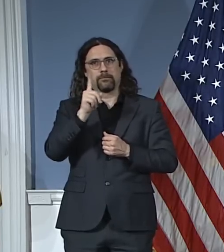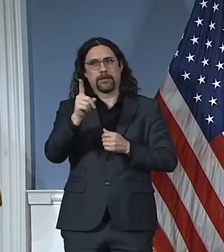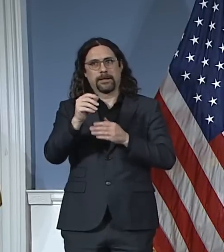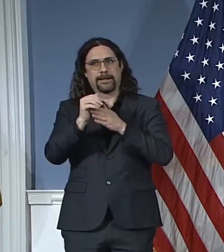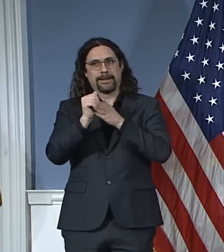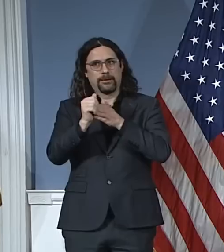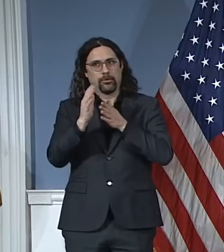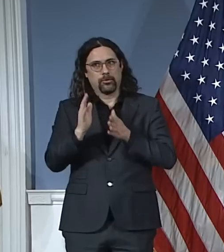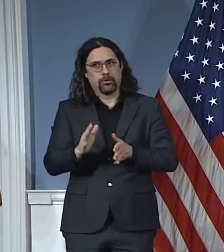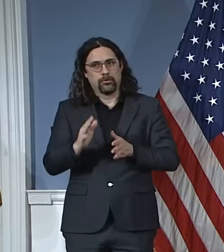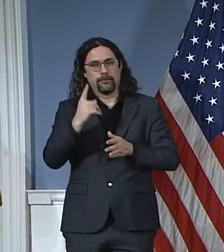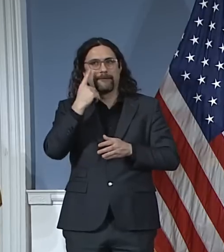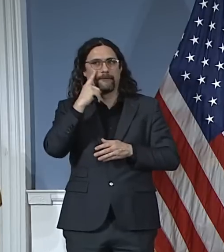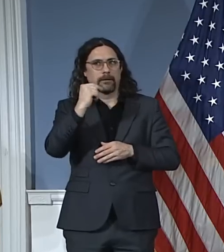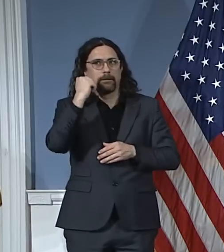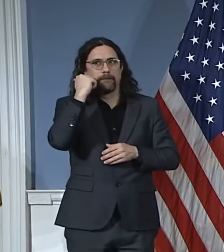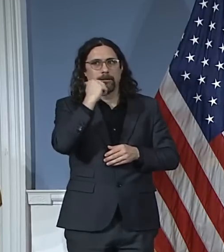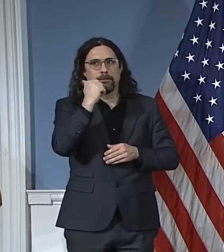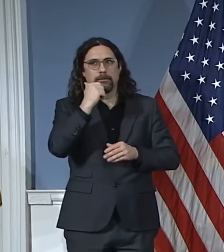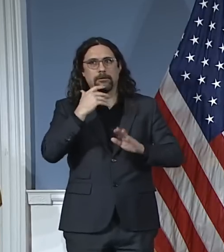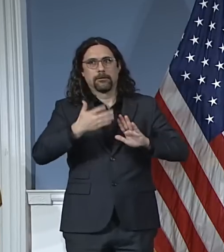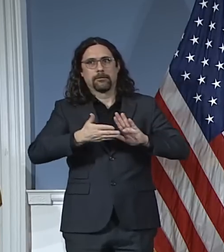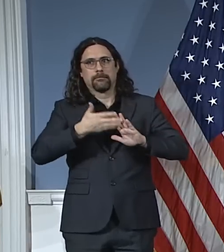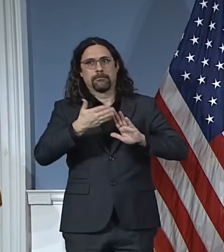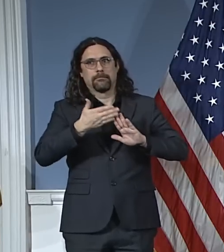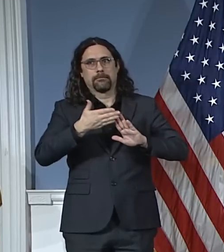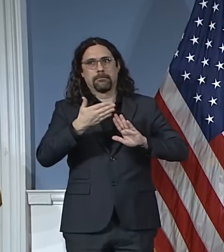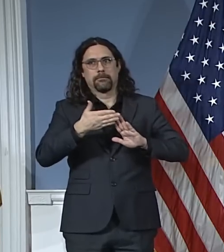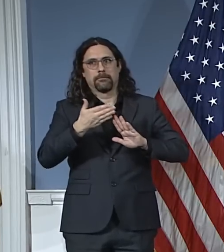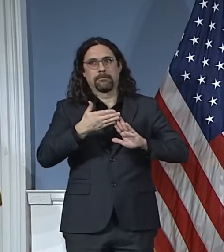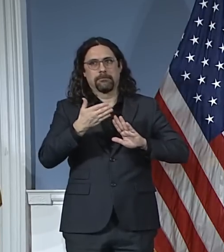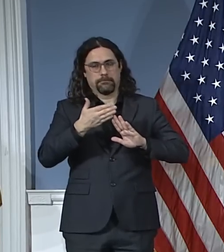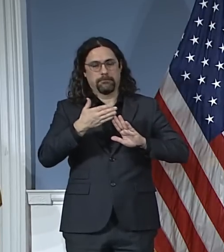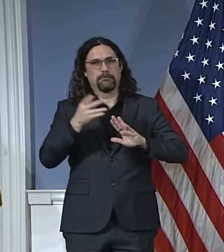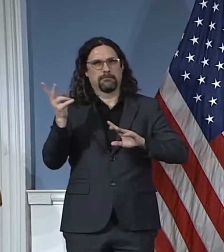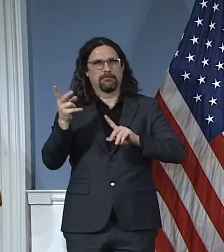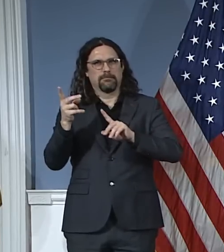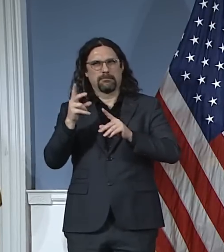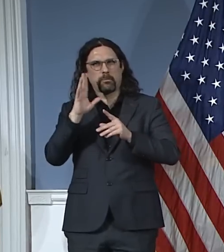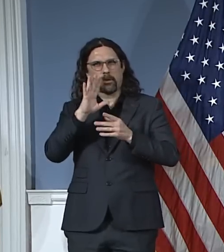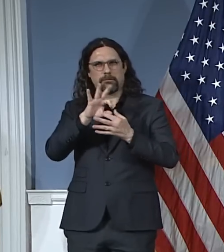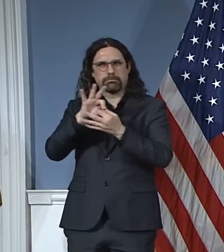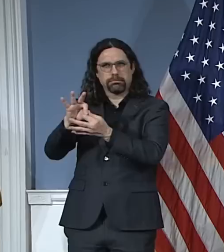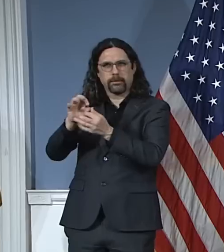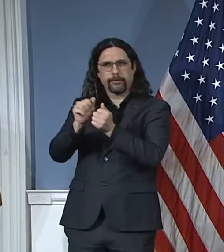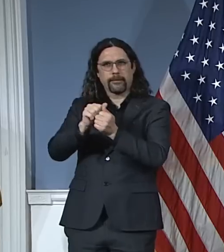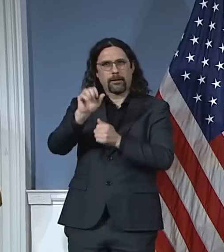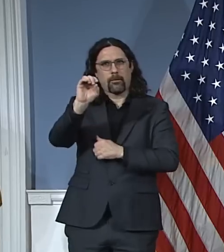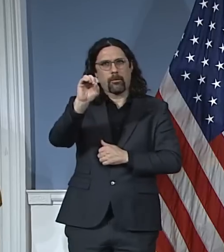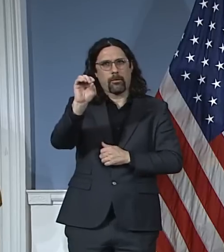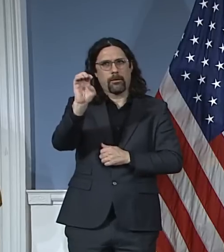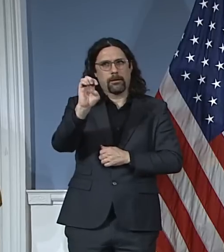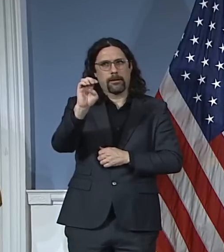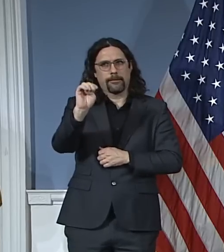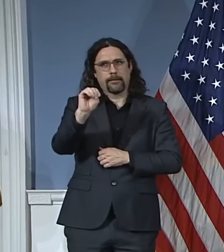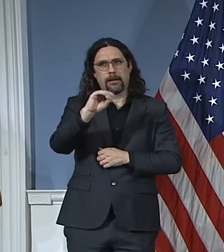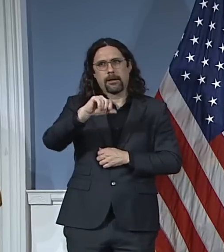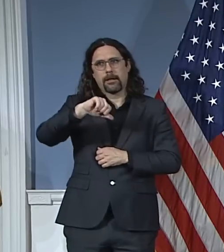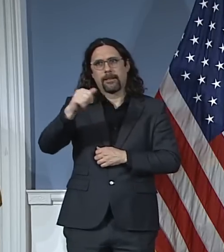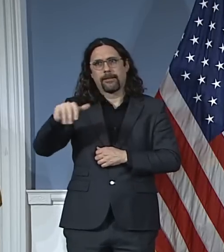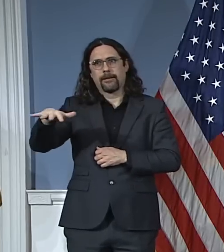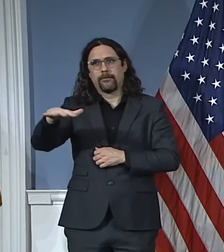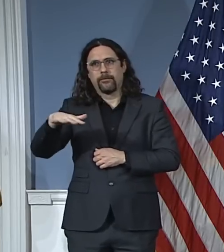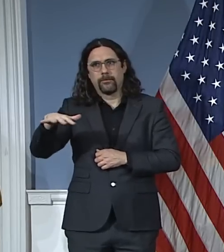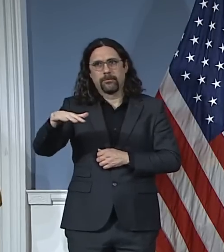being run out of our Office of Emergency Management and other locations, coordinating all the work of all